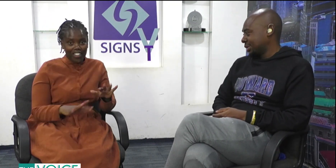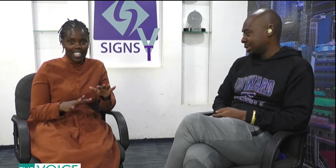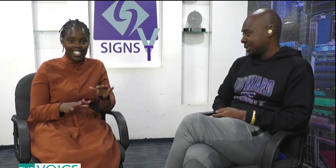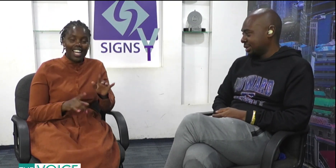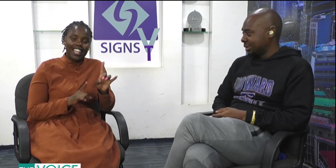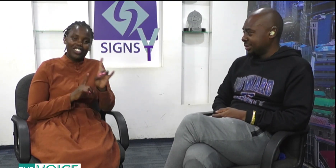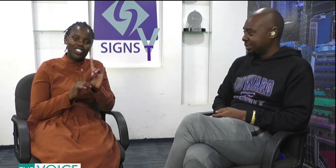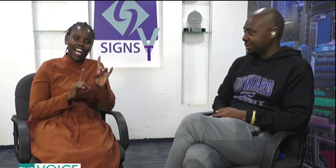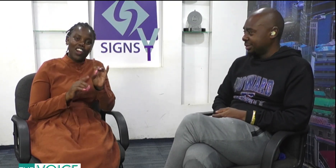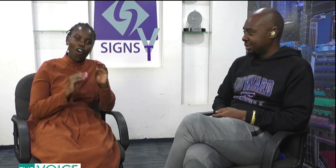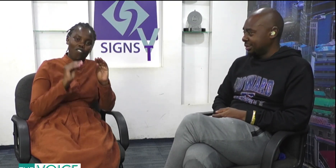wait.